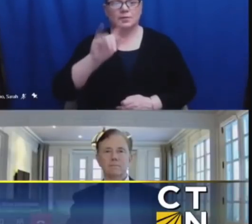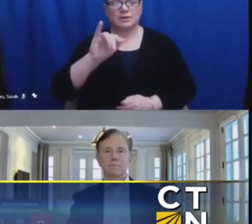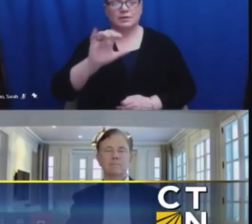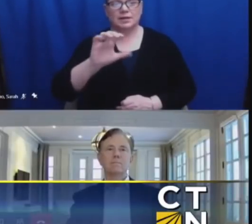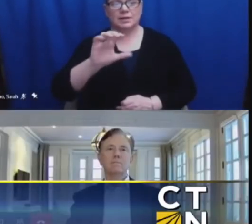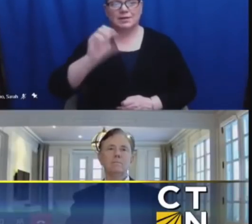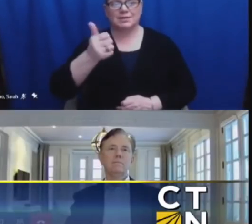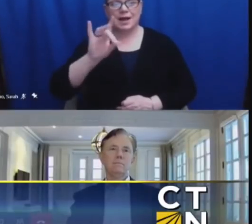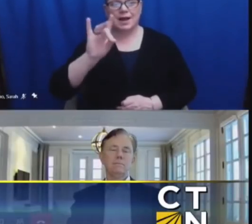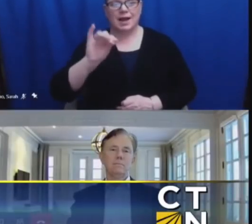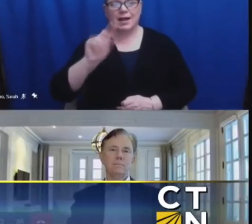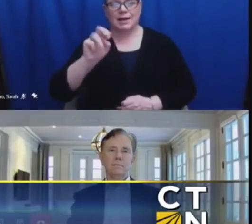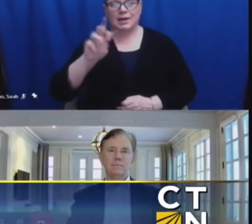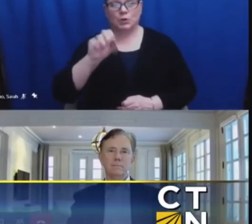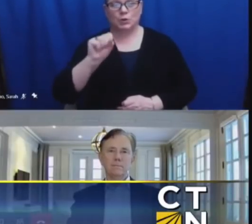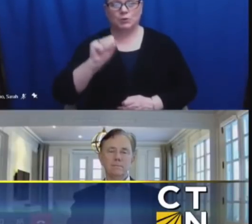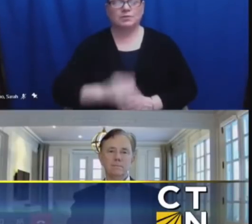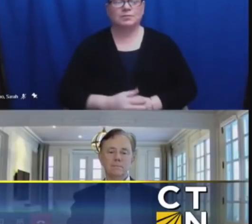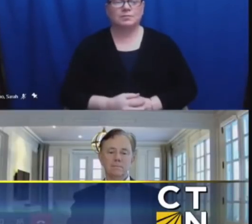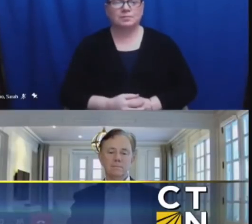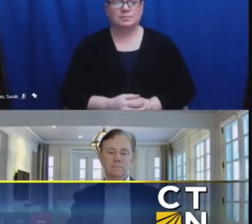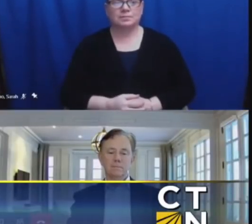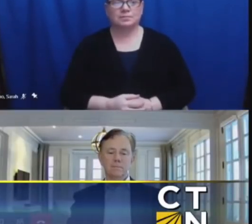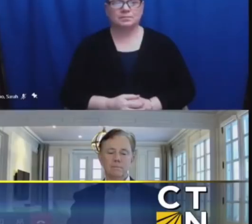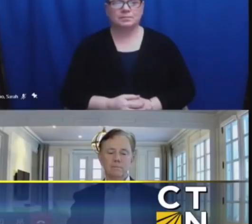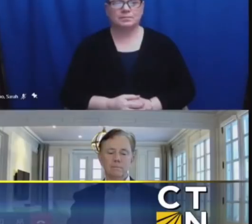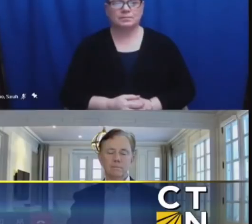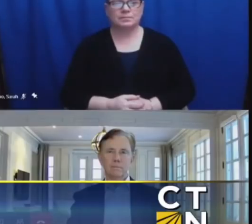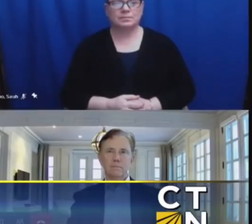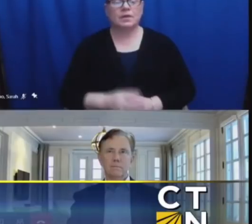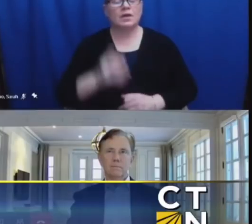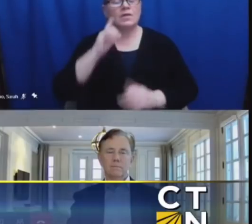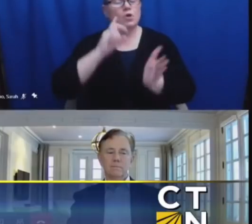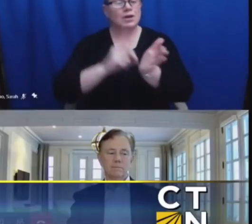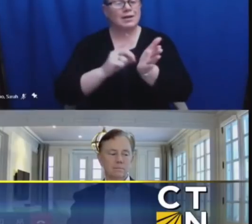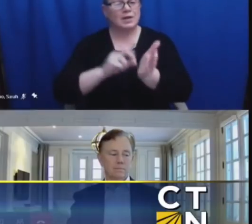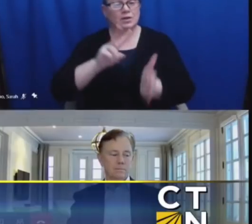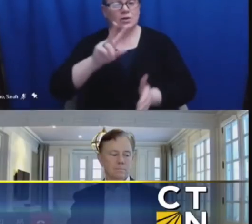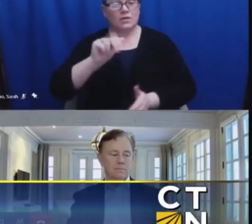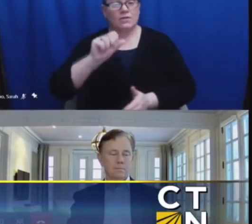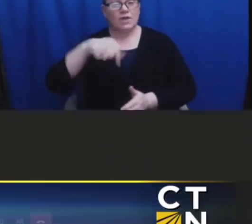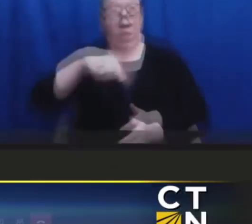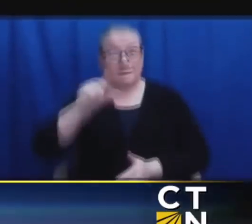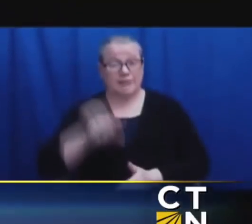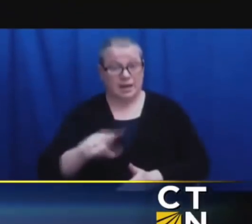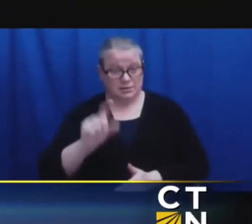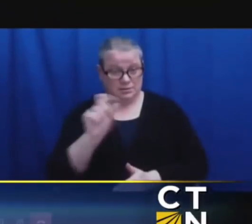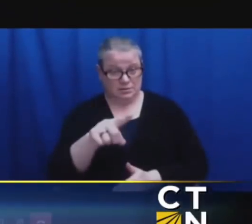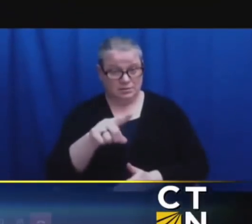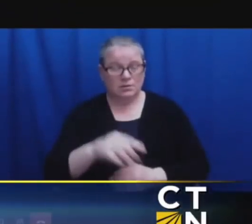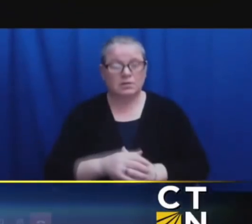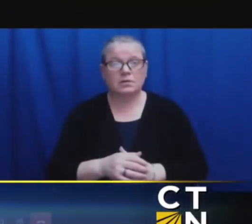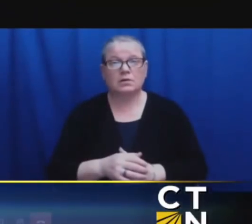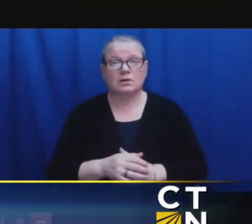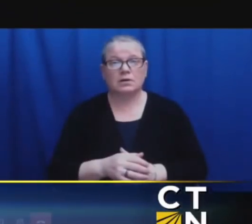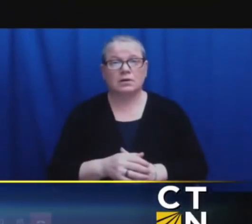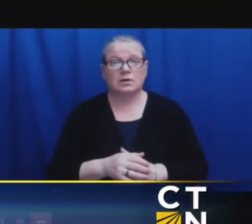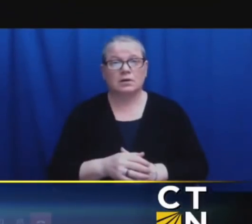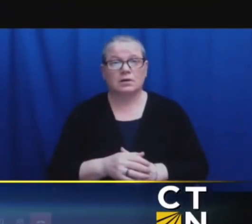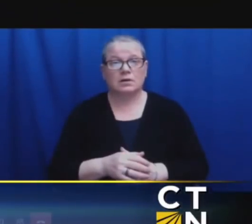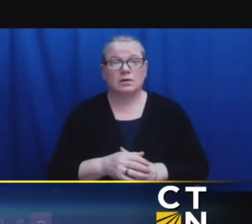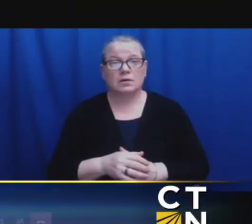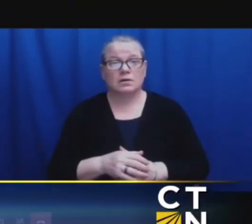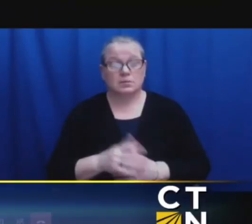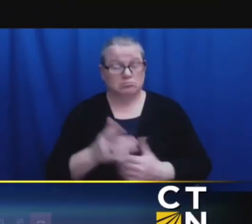WTIC 1080 News. For Dr. Vasquez, the vaccines, we got them faster than most other vaccines